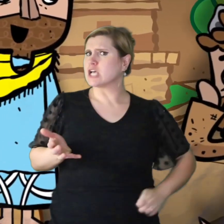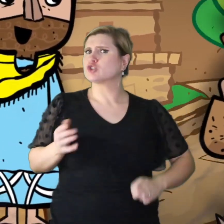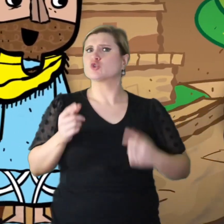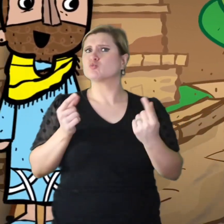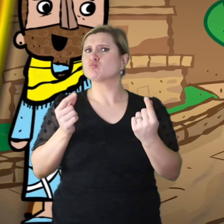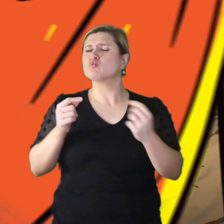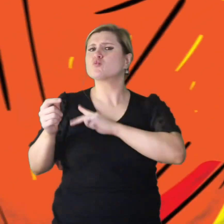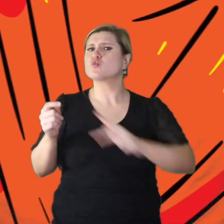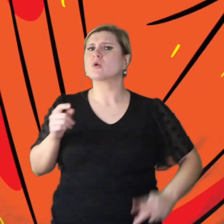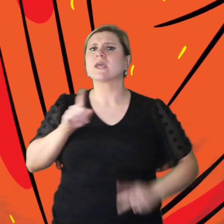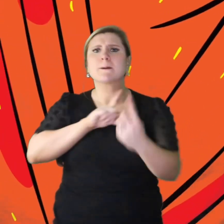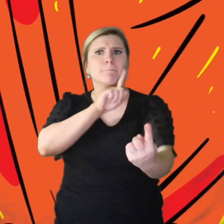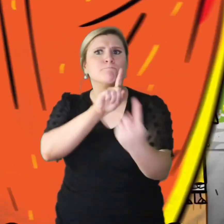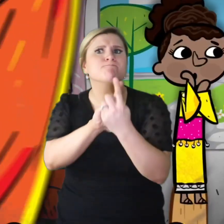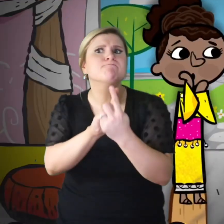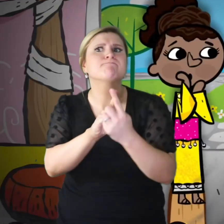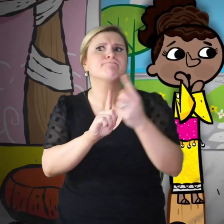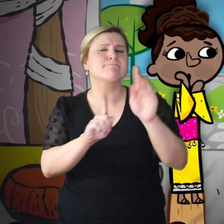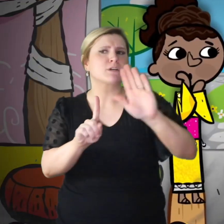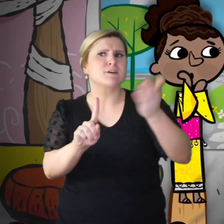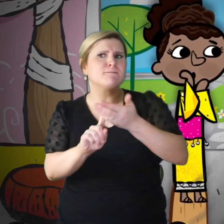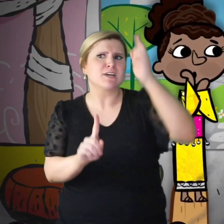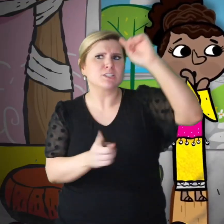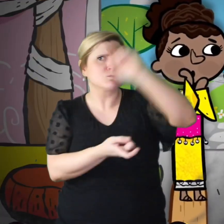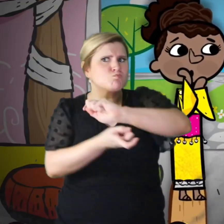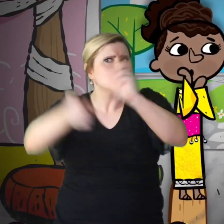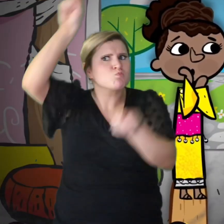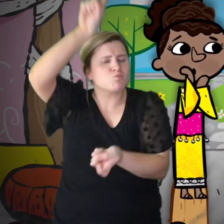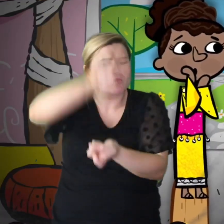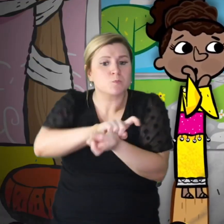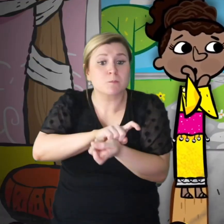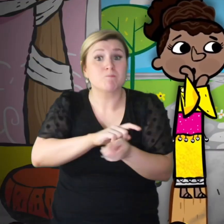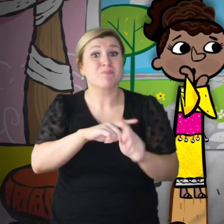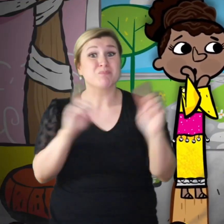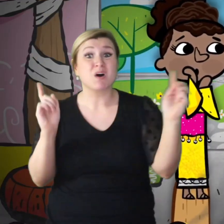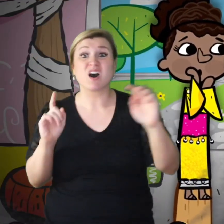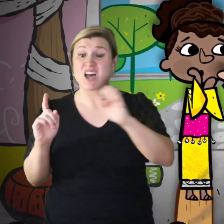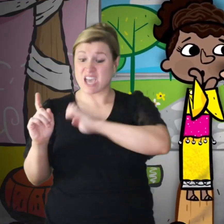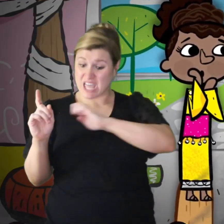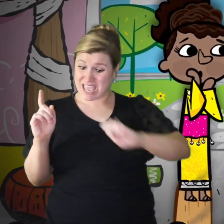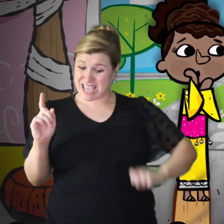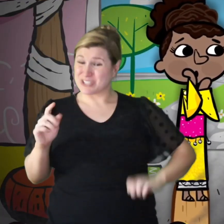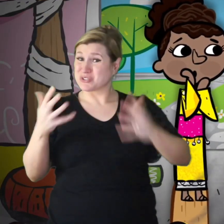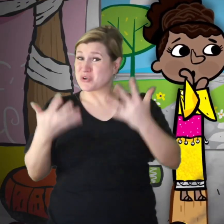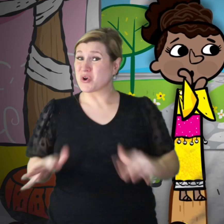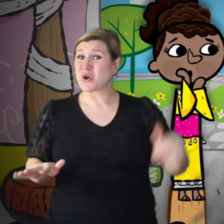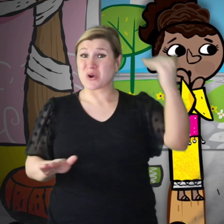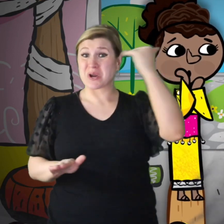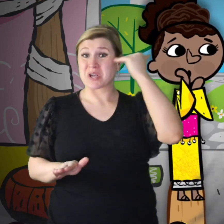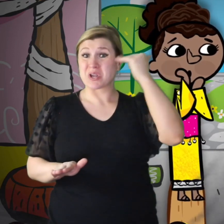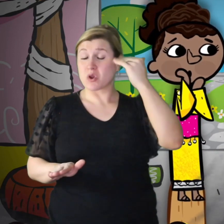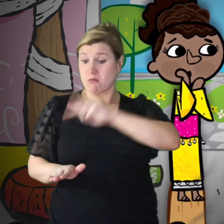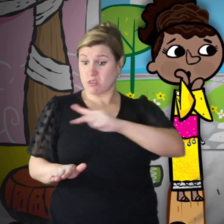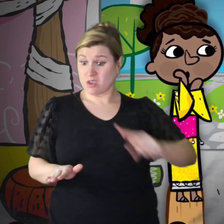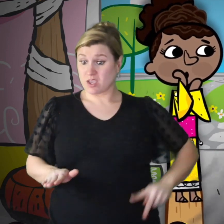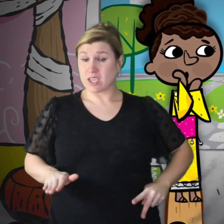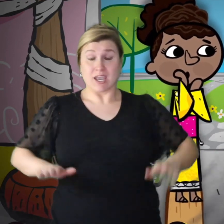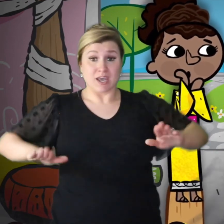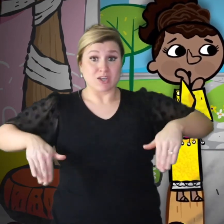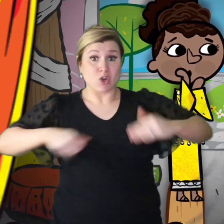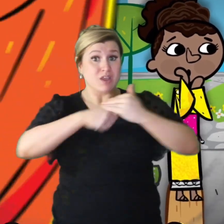the Jews. Esther knew that anyone who went to the king without being called could be put to